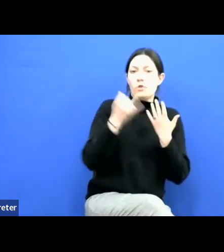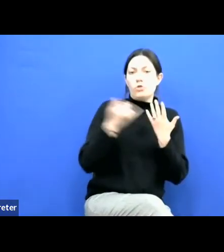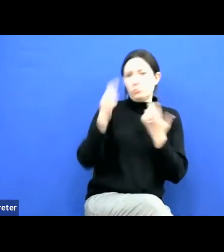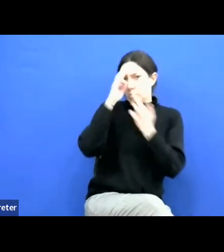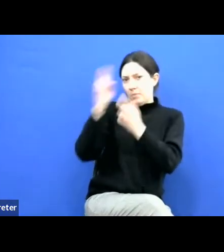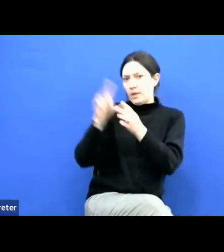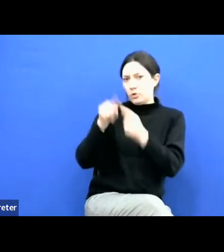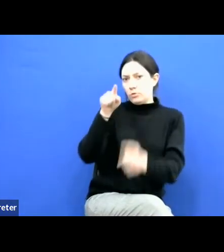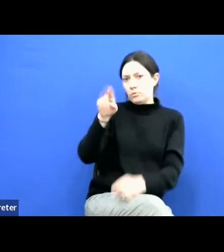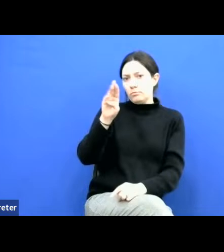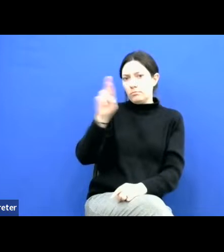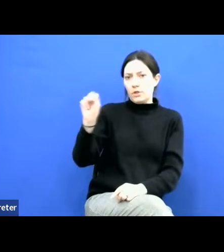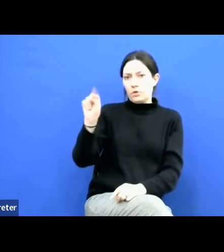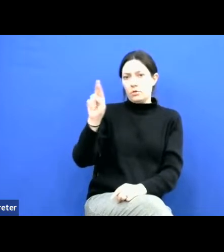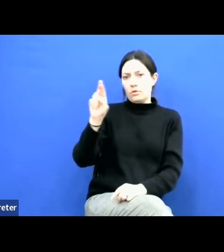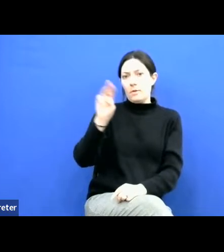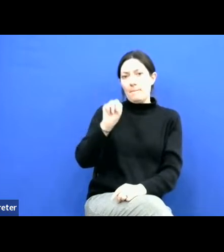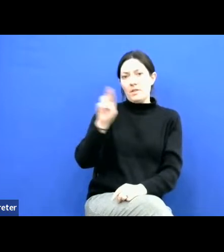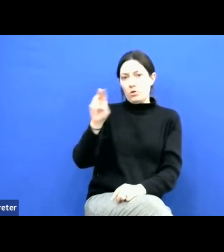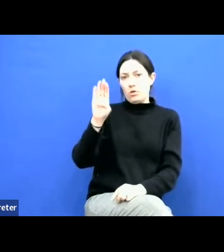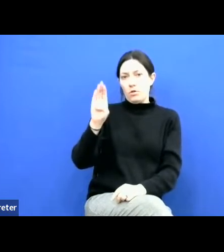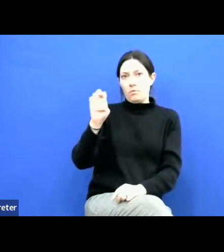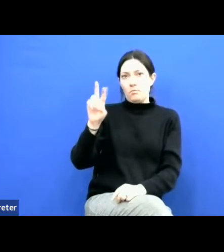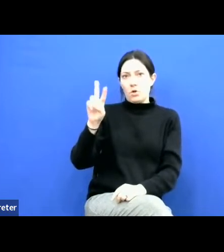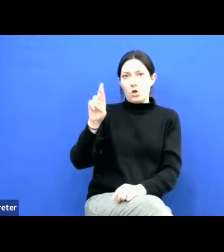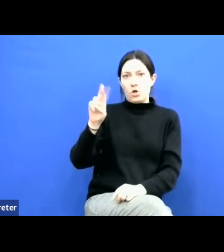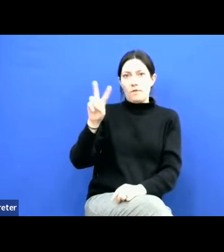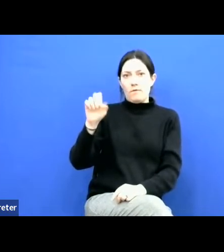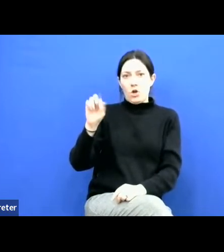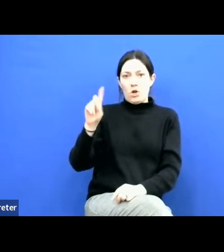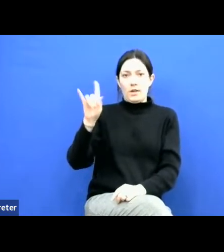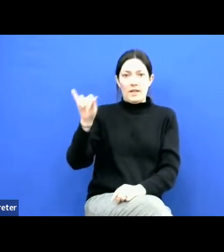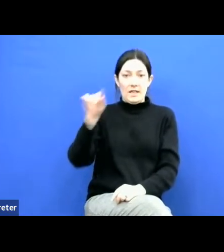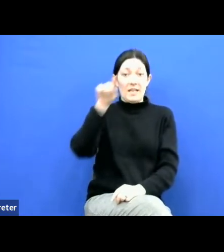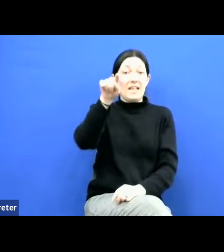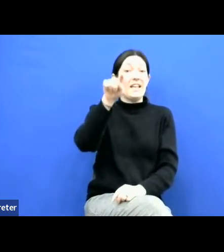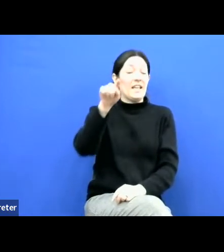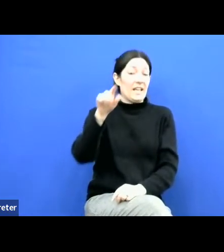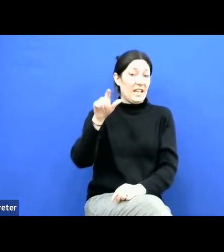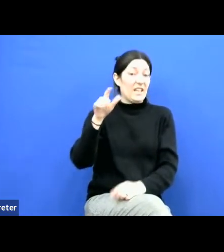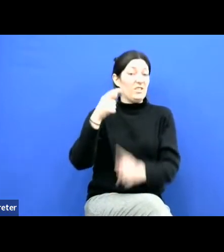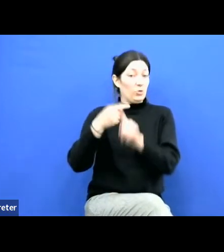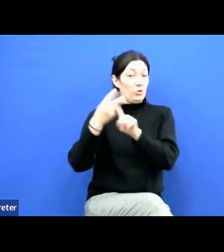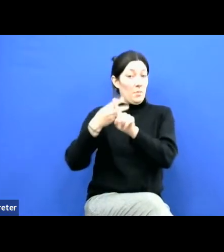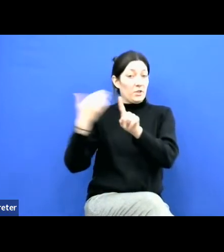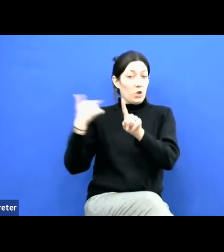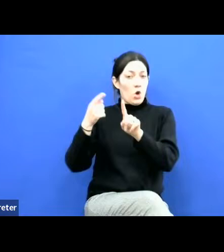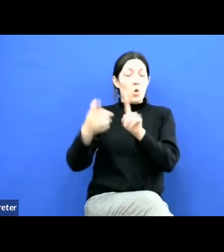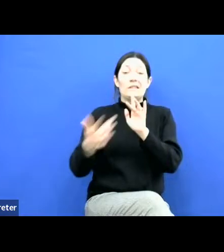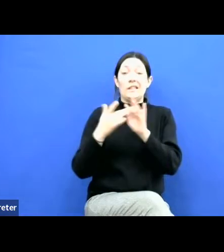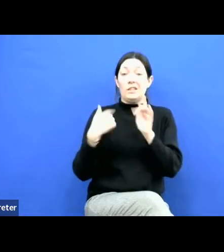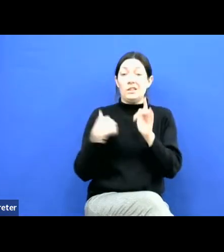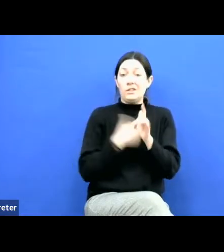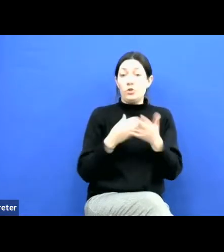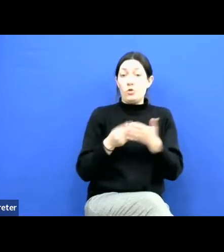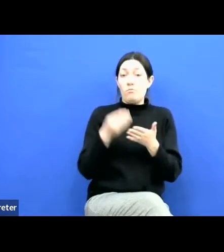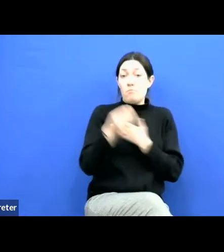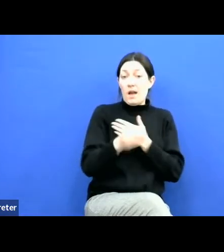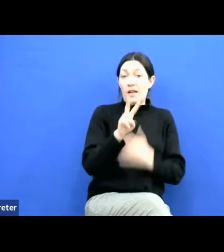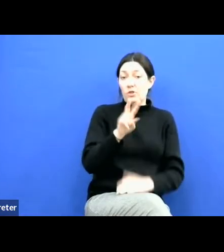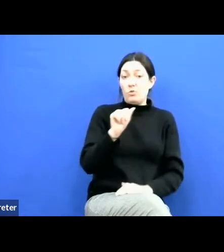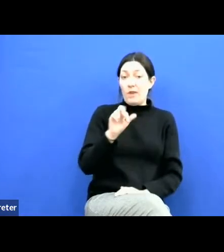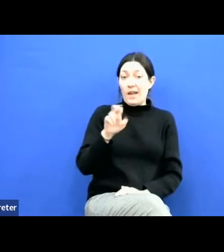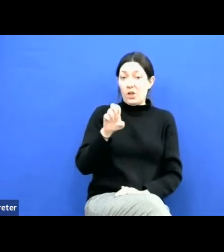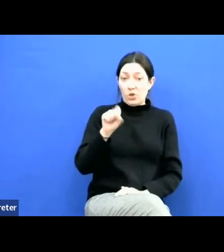ago, Mr. Berardi approached us to buy 2 acres of the land that is in front of his home. I thought it was a great idea because he wouldn't